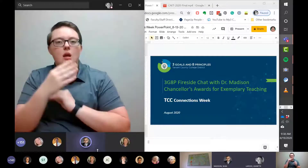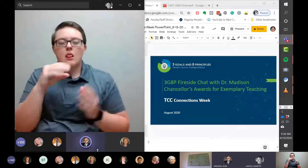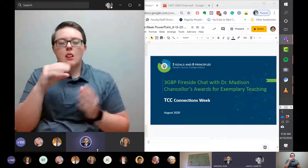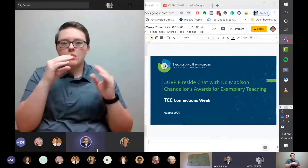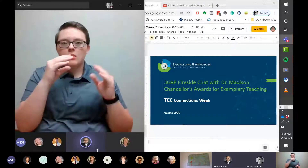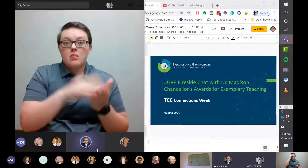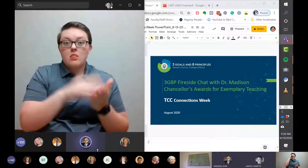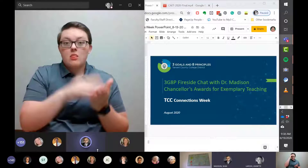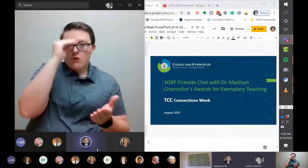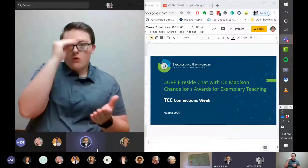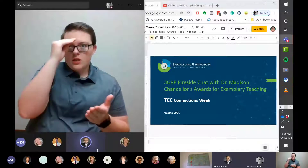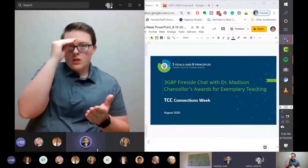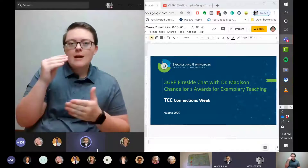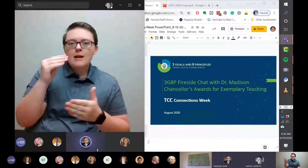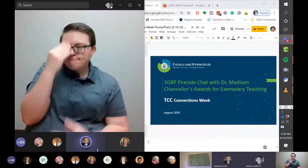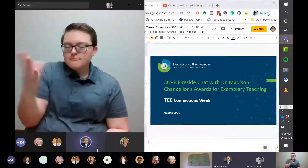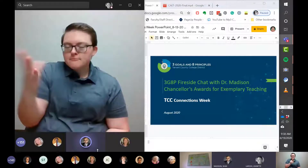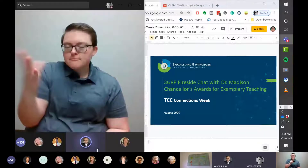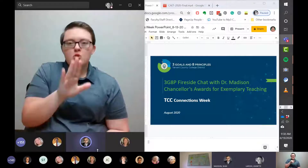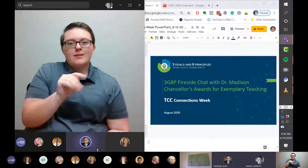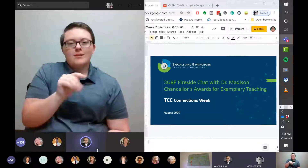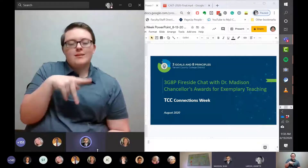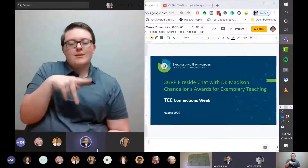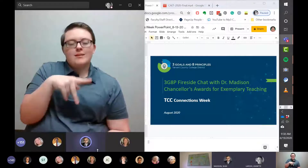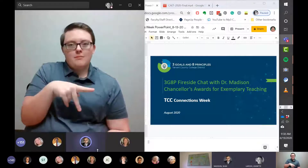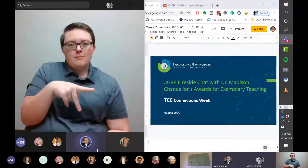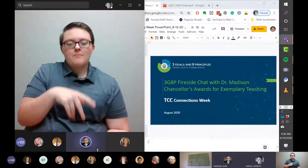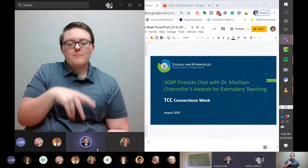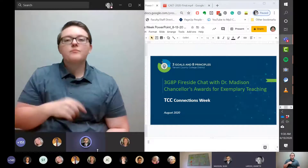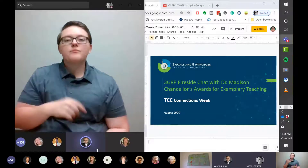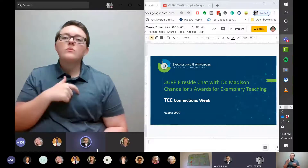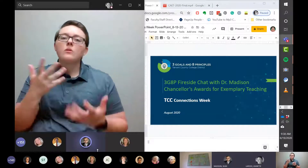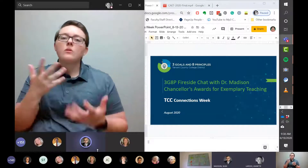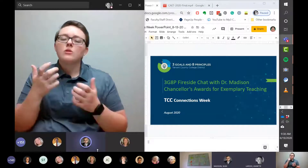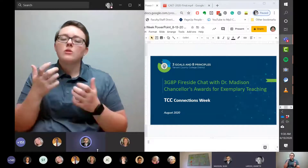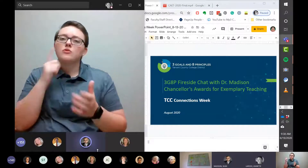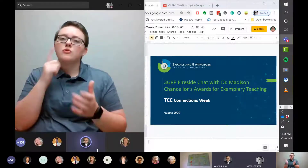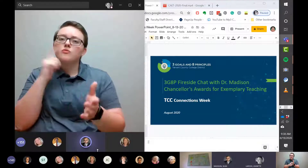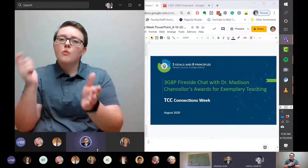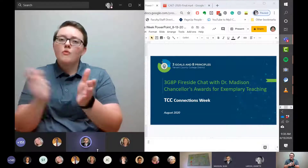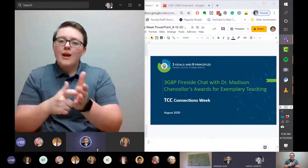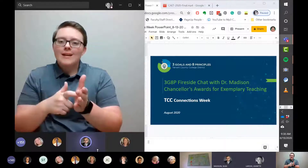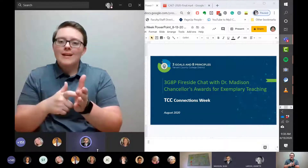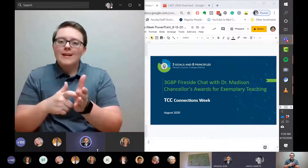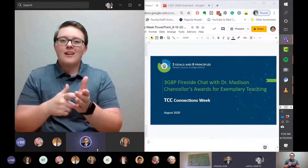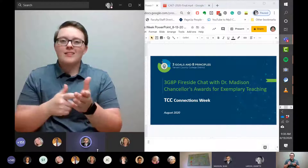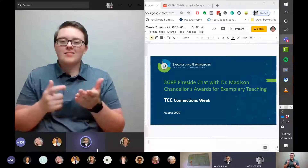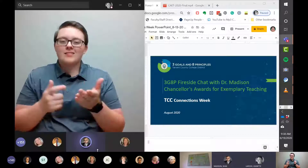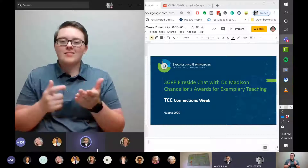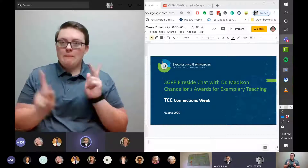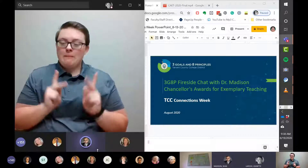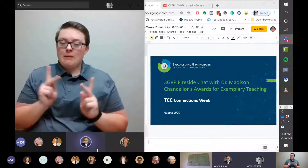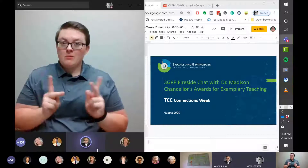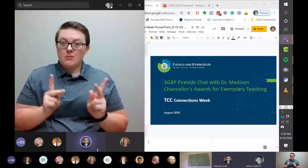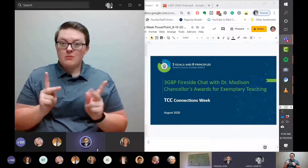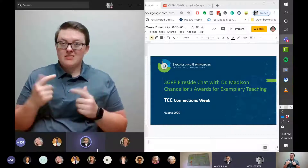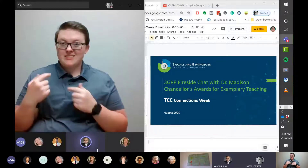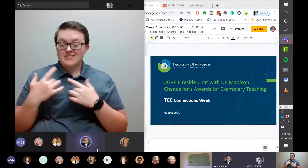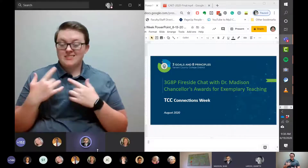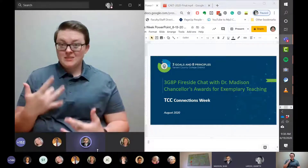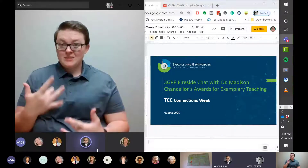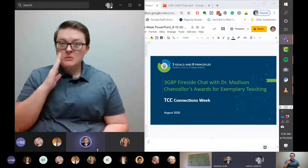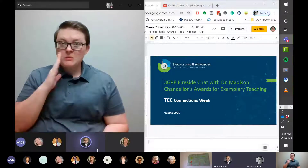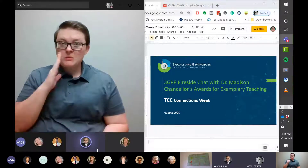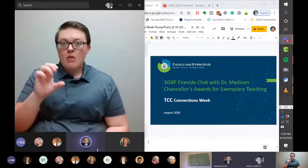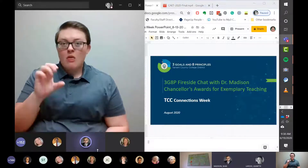would recognize the Chancellor's Award winners or nominees at the Chancellor's Breakfast. This year has been anything